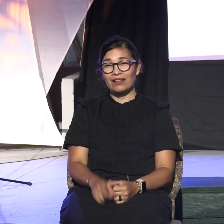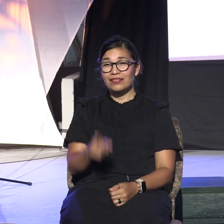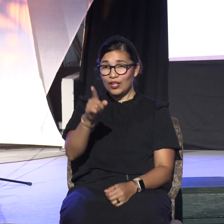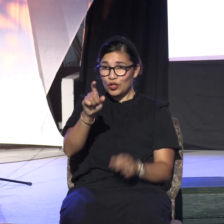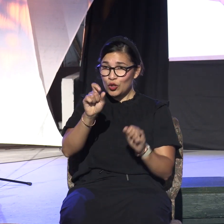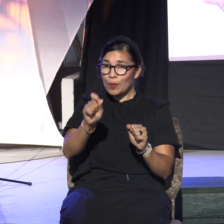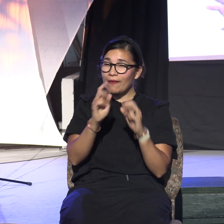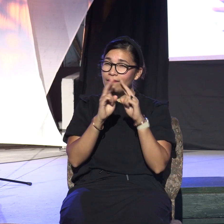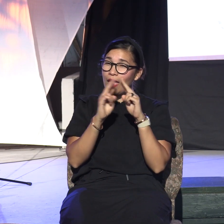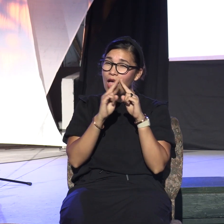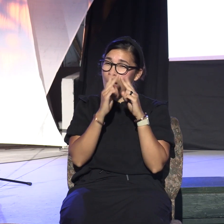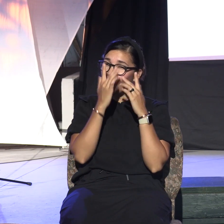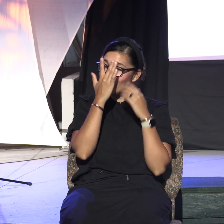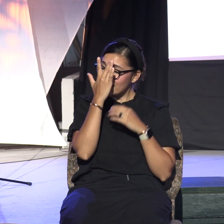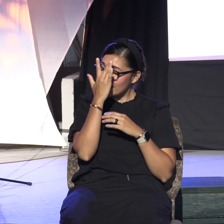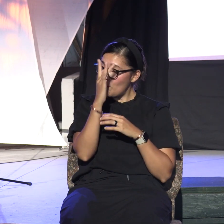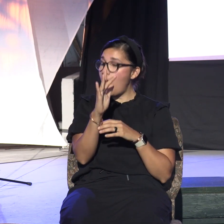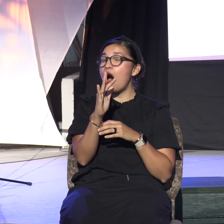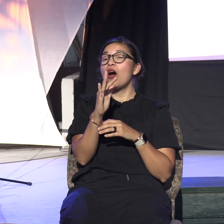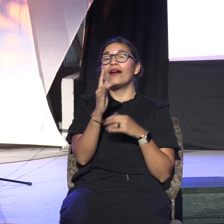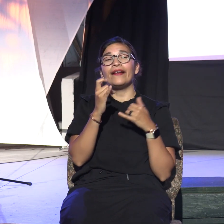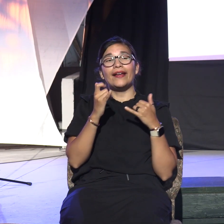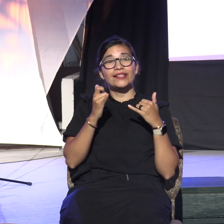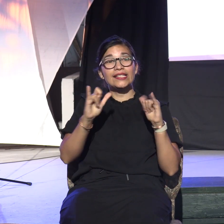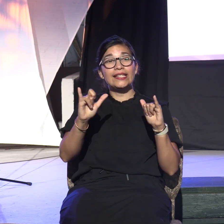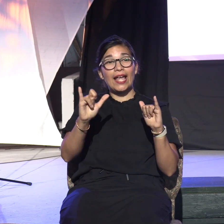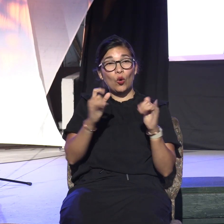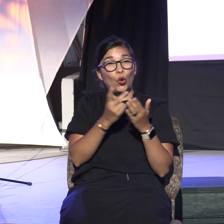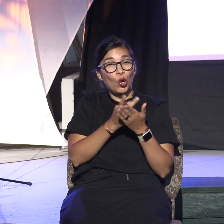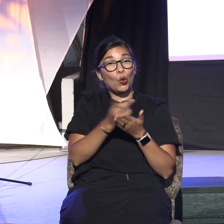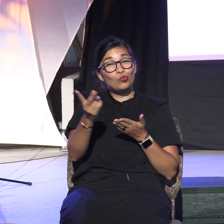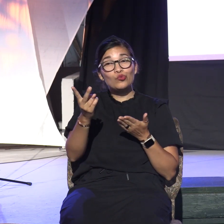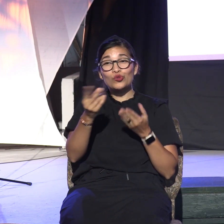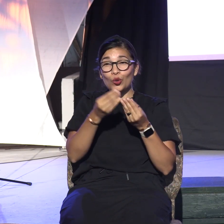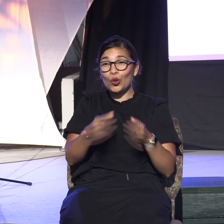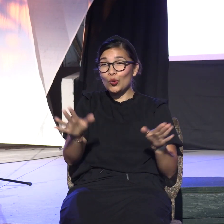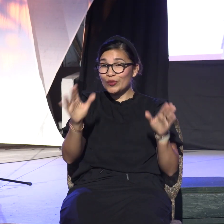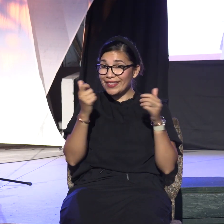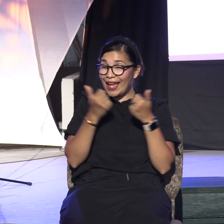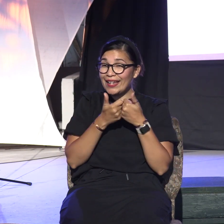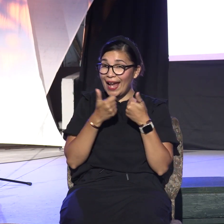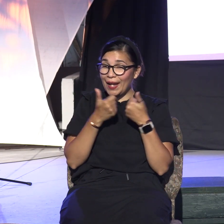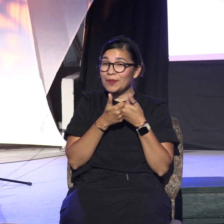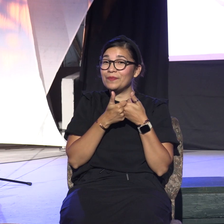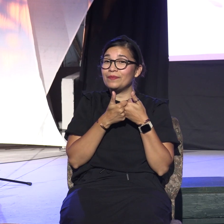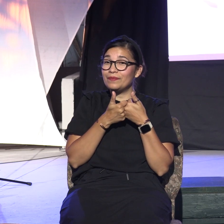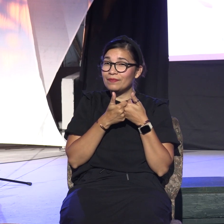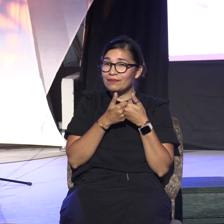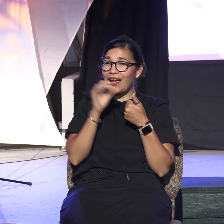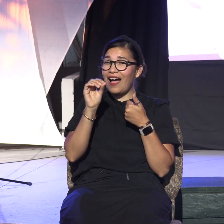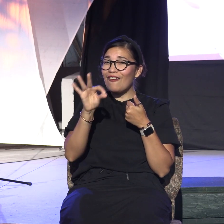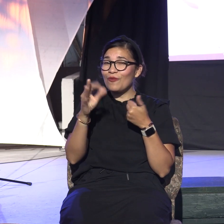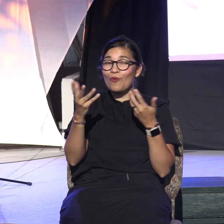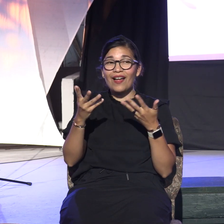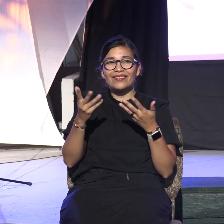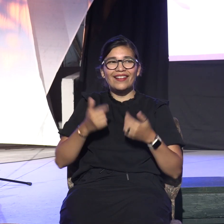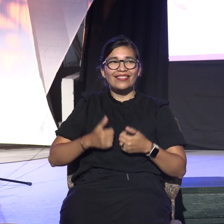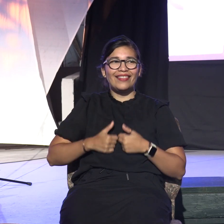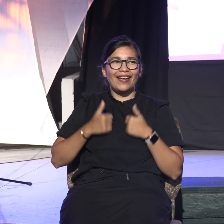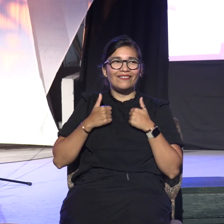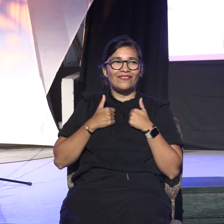of life. And so we are going to consult the journal of the wisest man who has